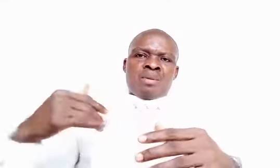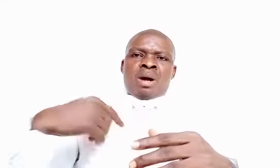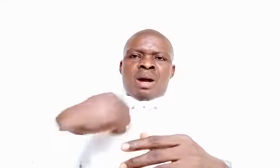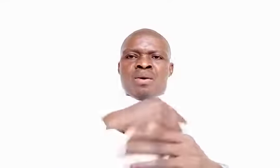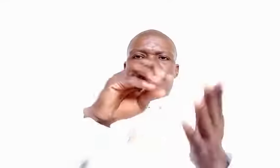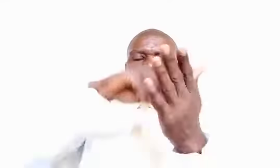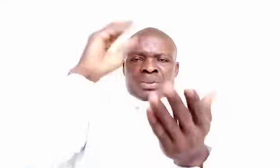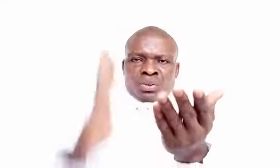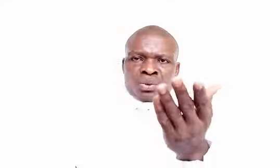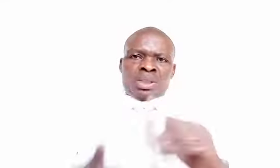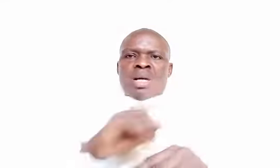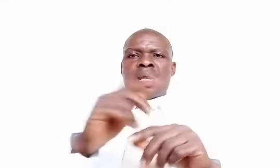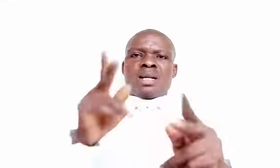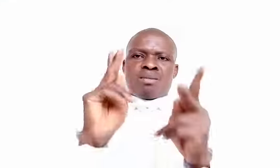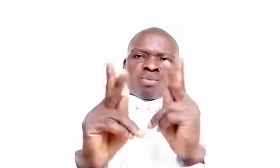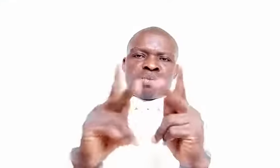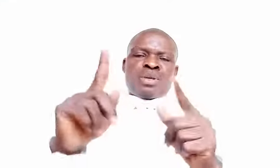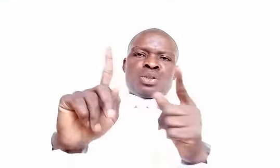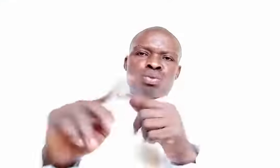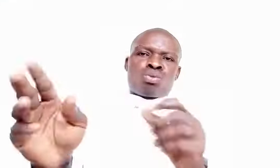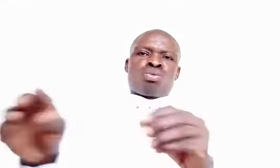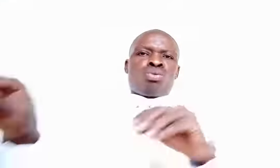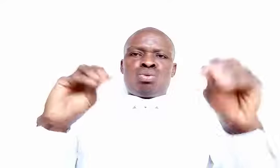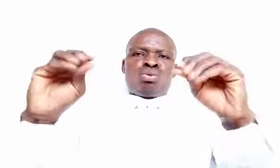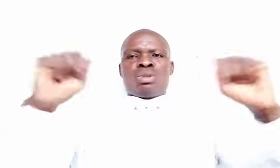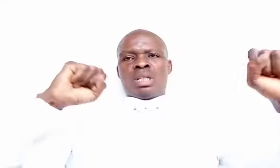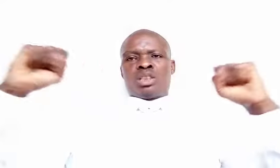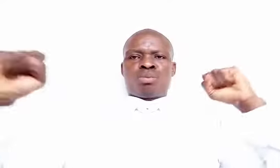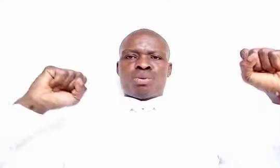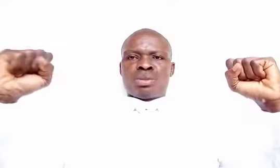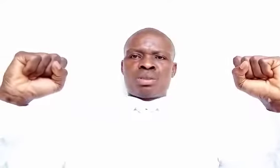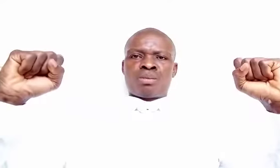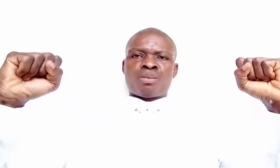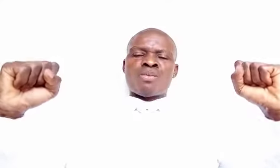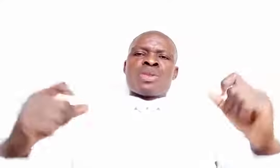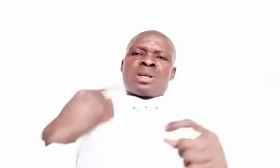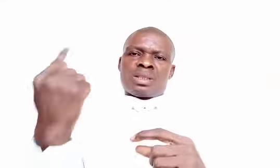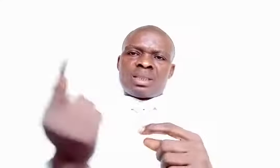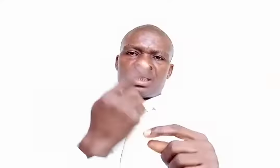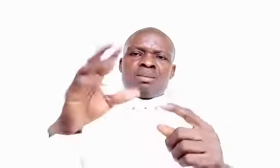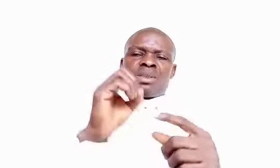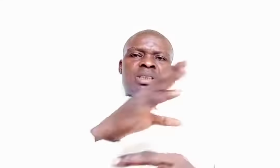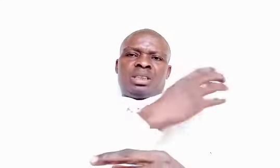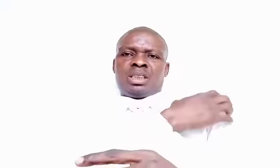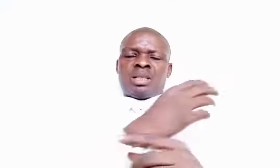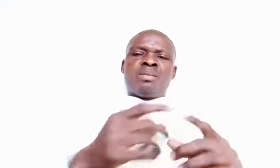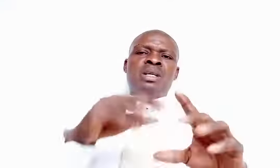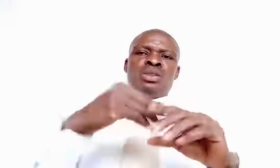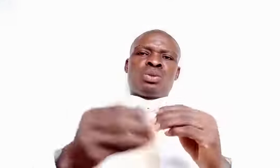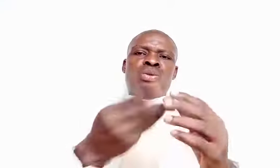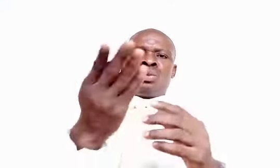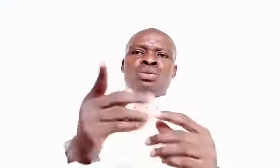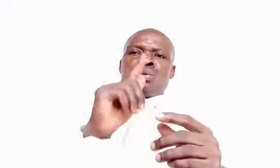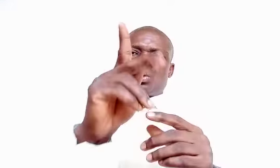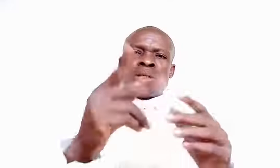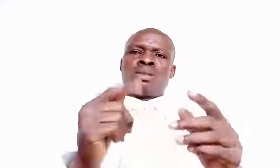and pupils to take part in athletics. Also, the chairman should encourage private owners of